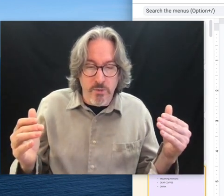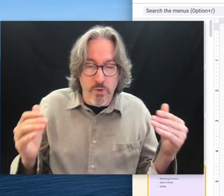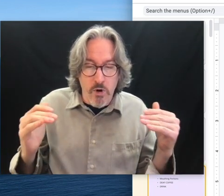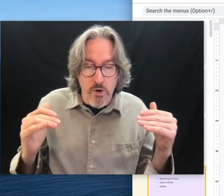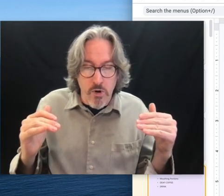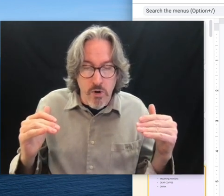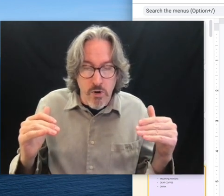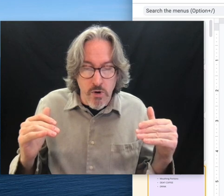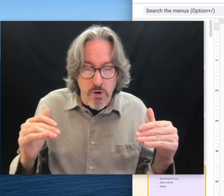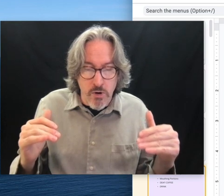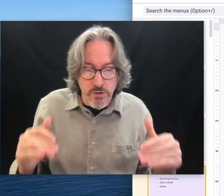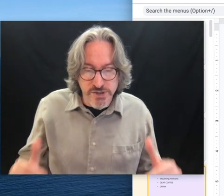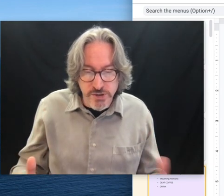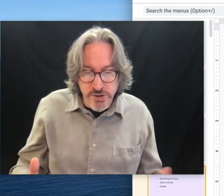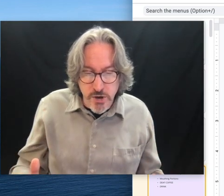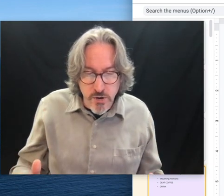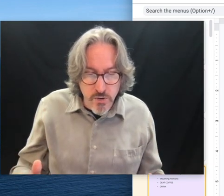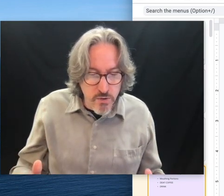Well,